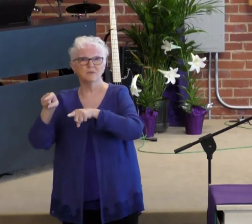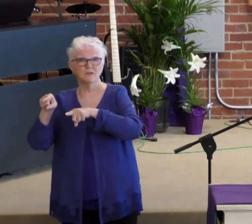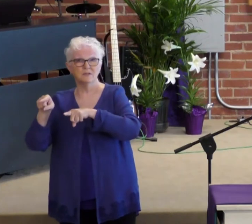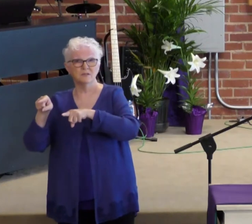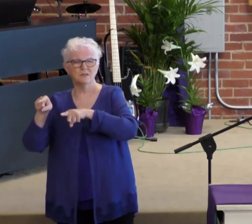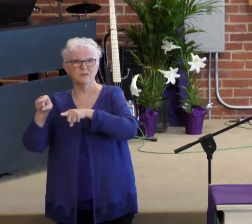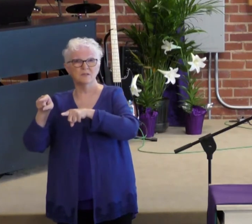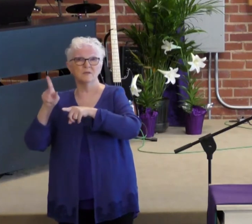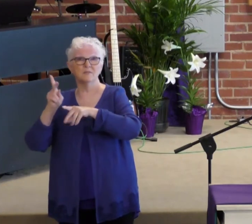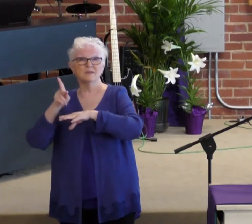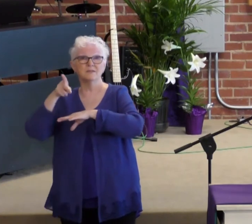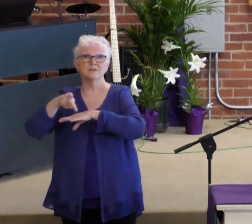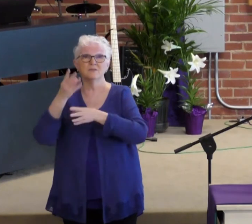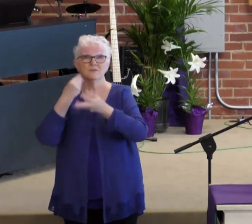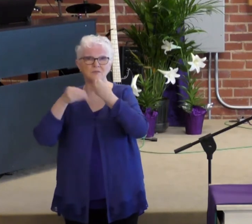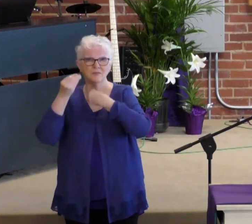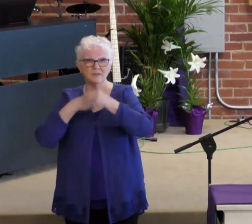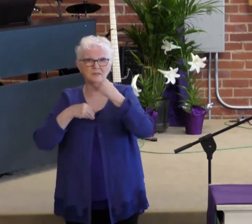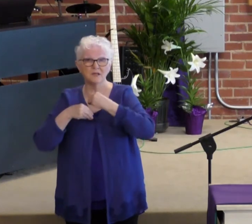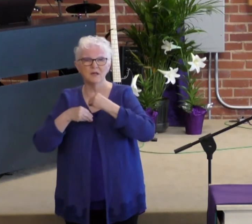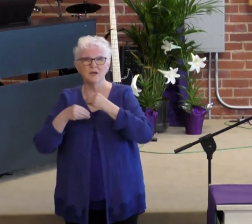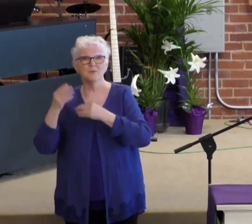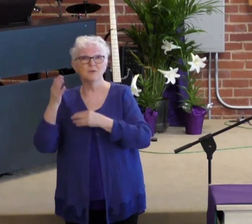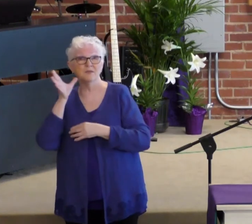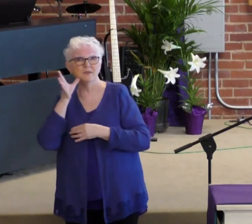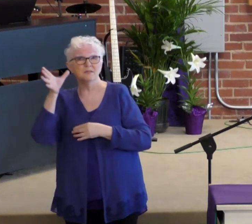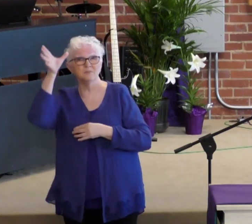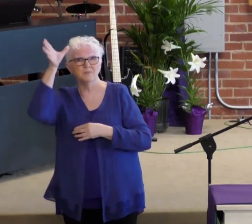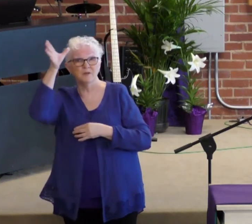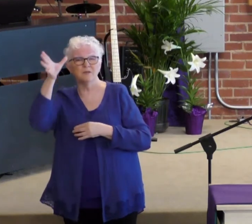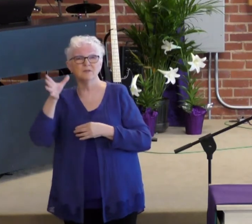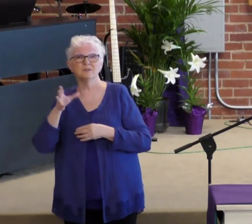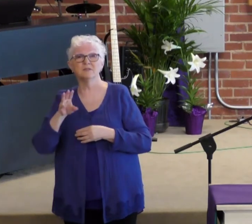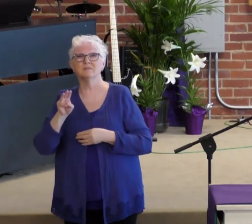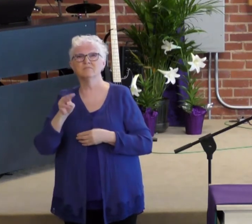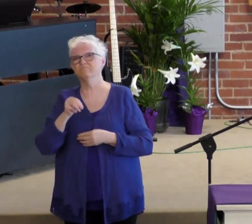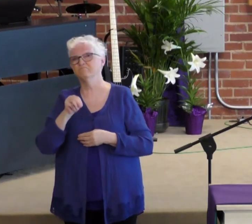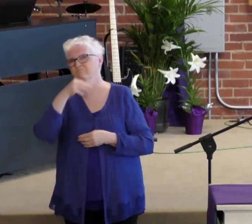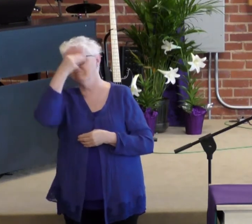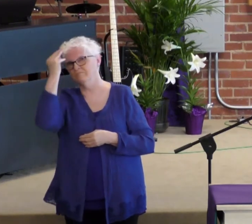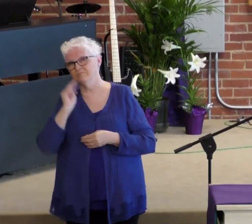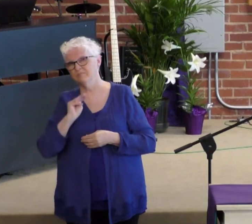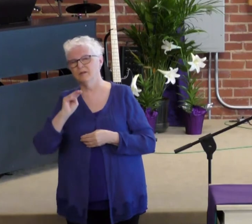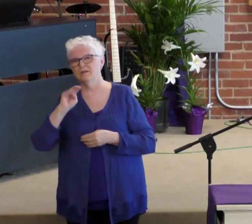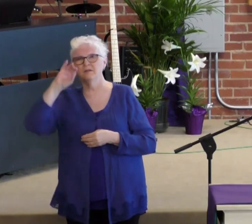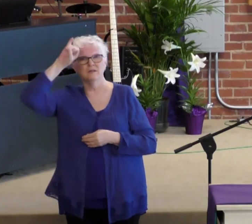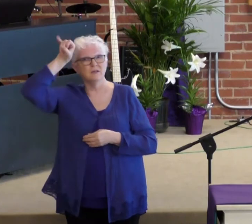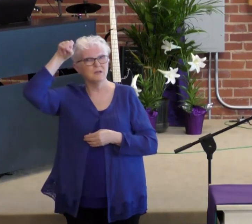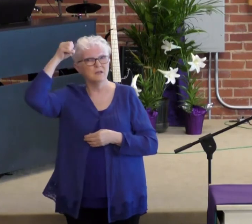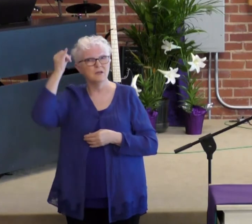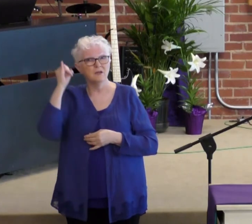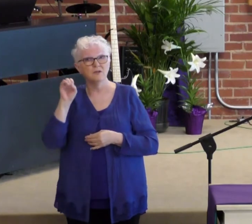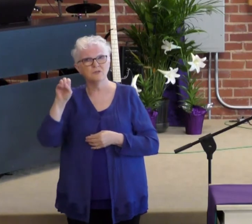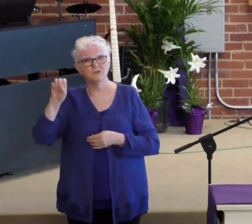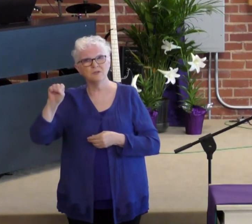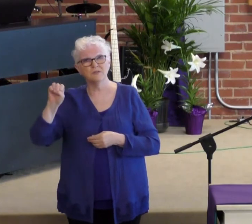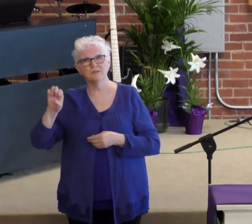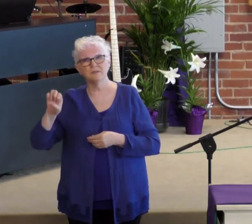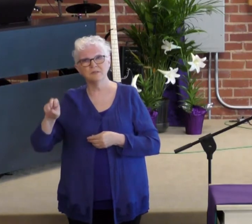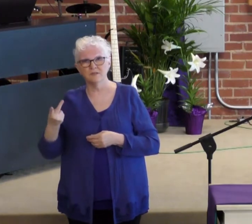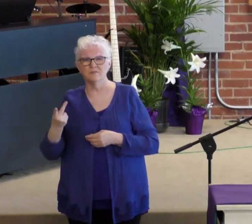Mary. And by the way, that is the last account that I can remember reading about Joseph.